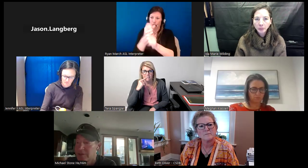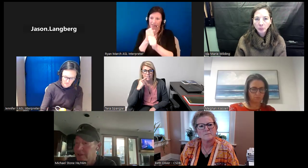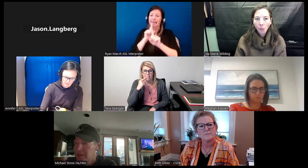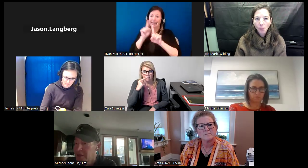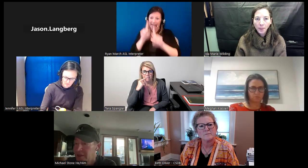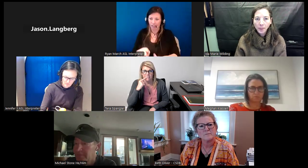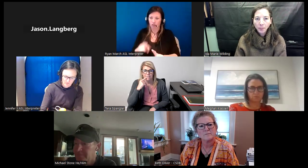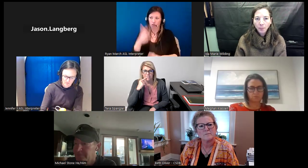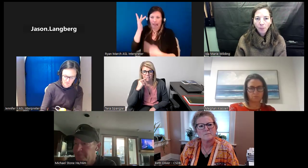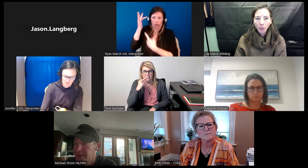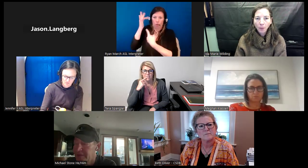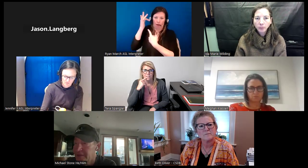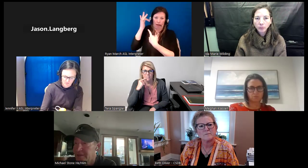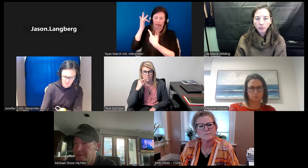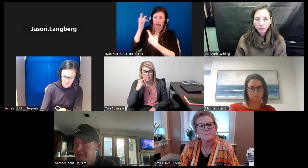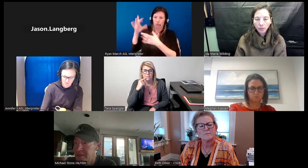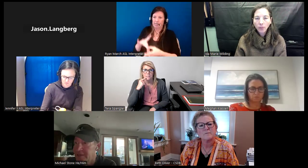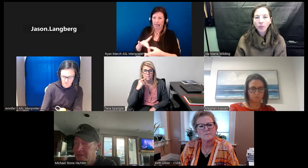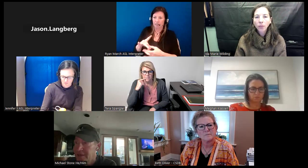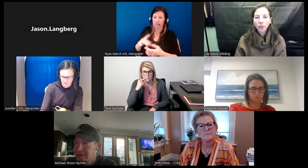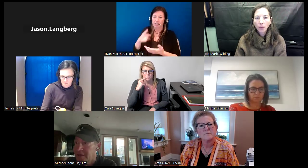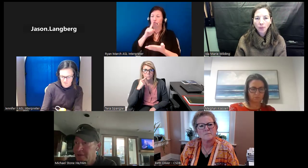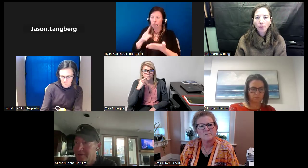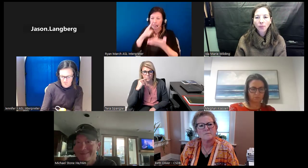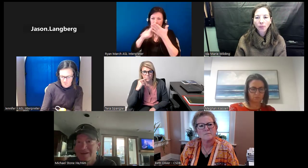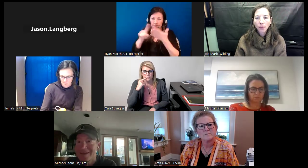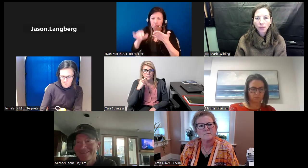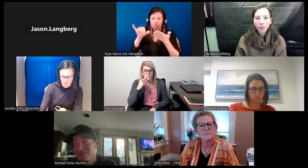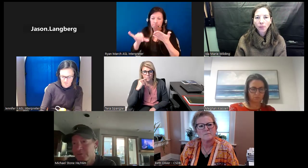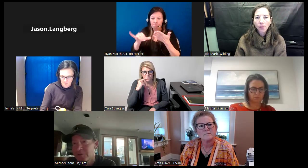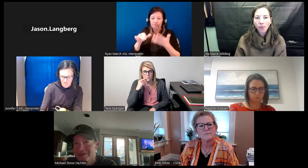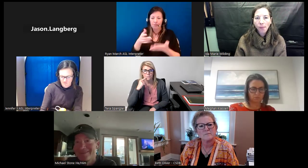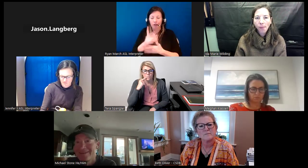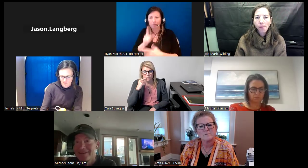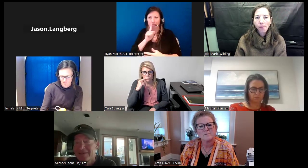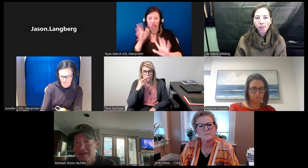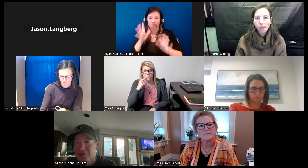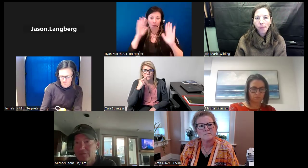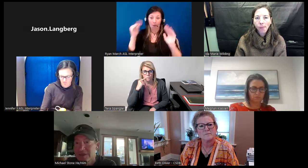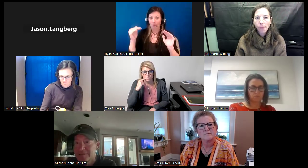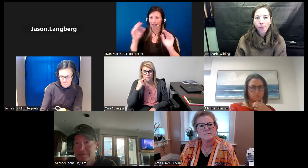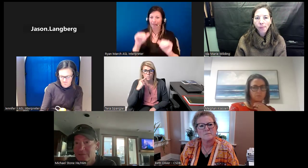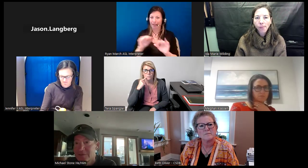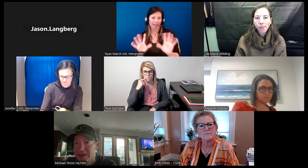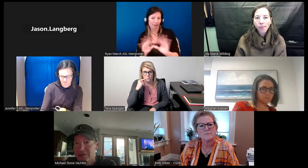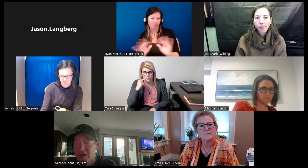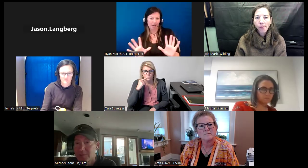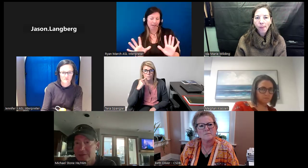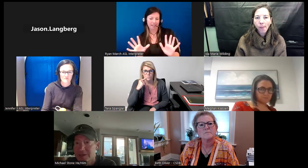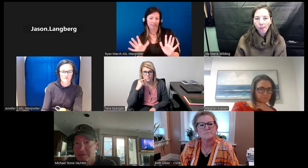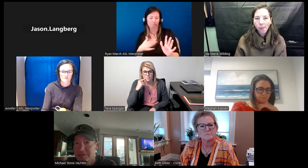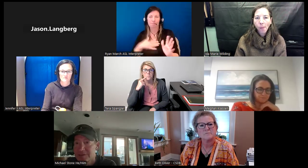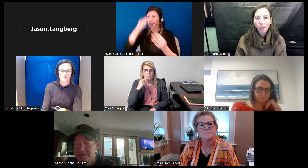one, and then dig in. All right, hopefully that clarifies that